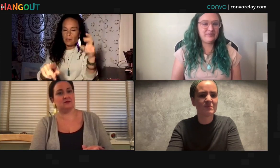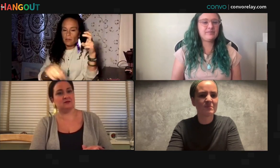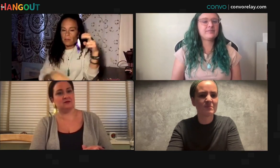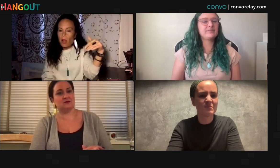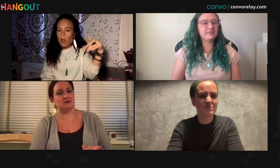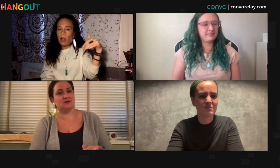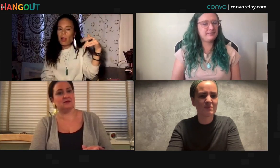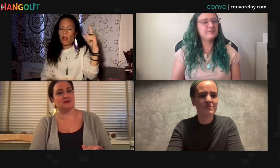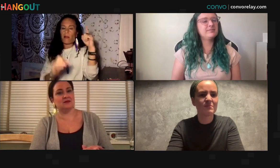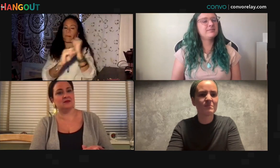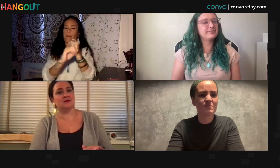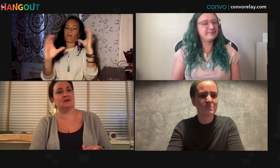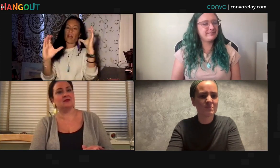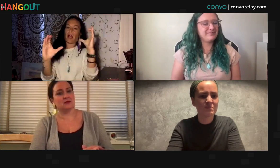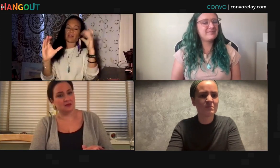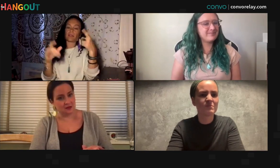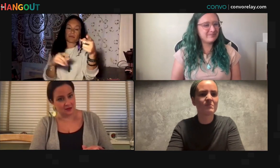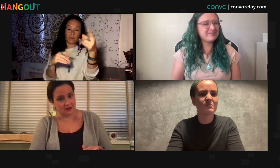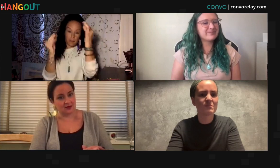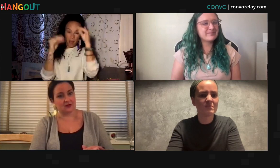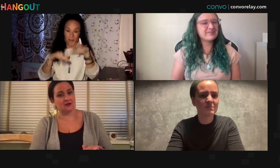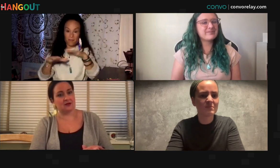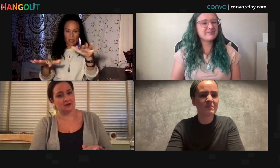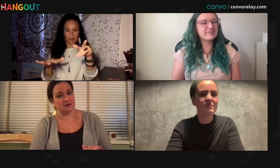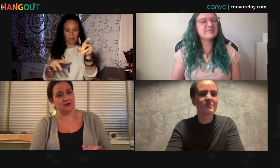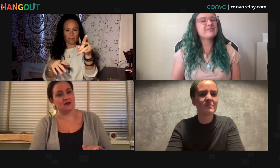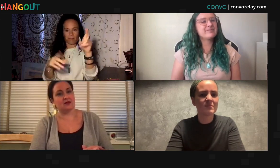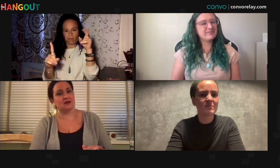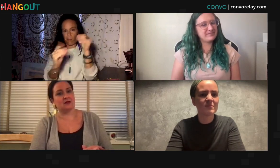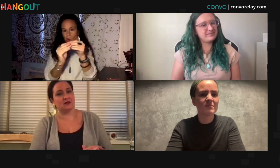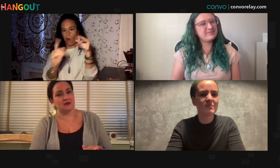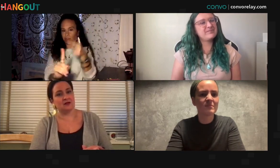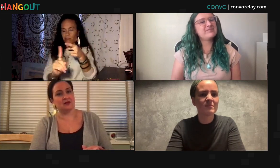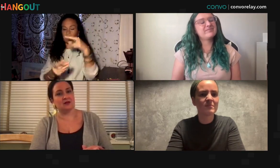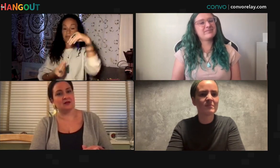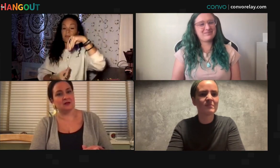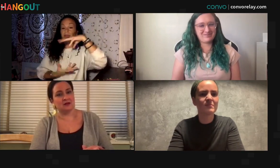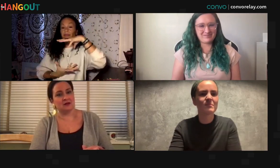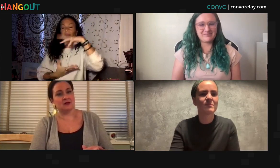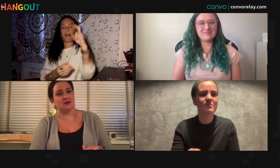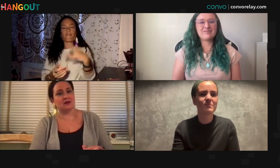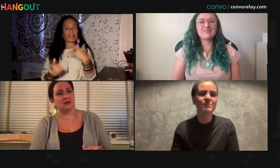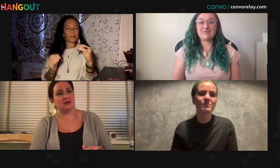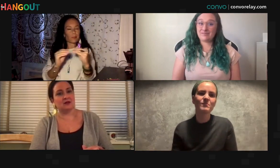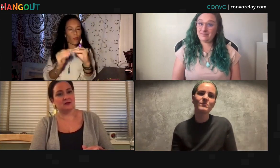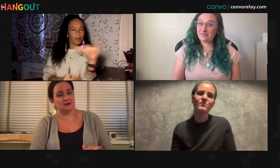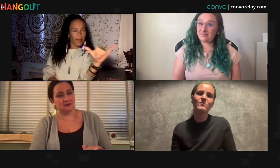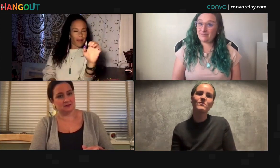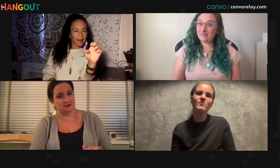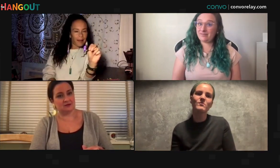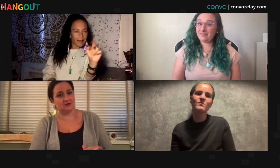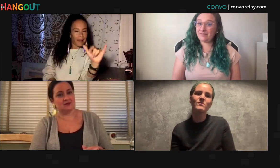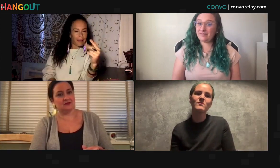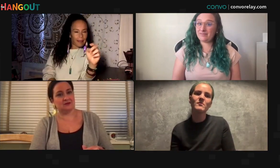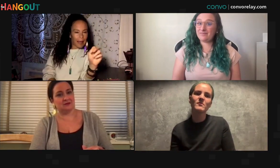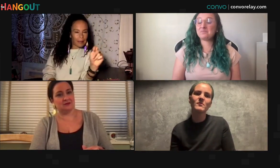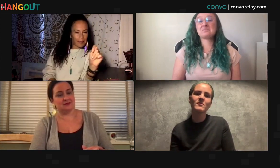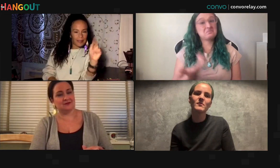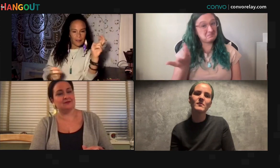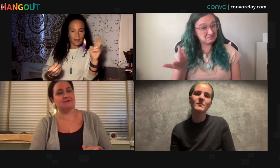with visualization. So visualizing something's going to happen. And when you manifest something, it's really more directly when you're doing that sign,